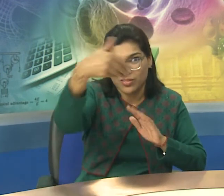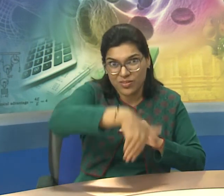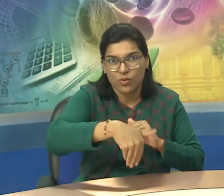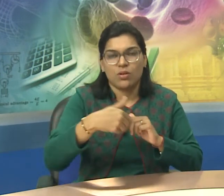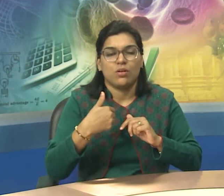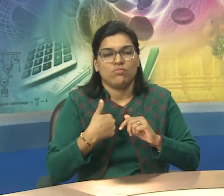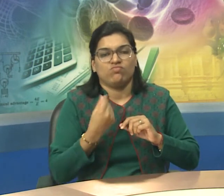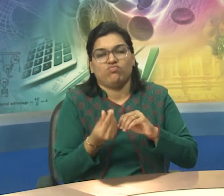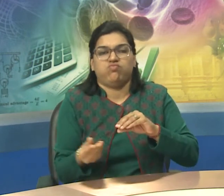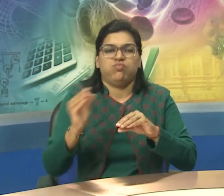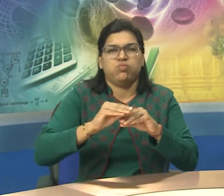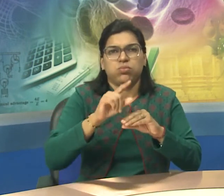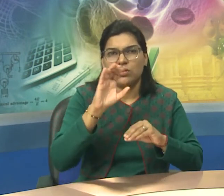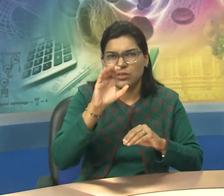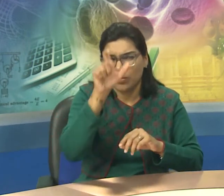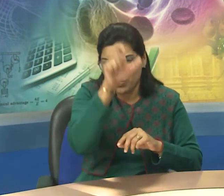customers, due to which